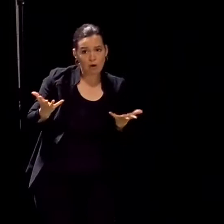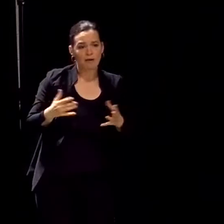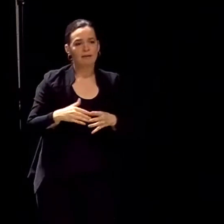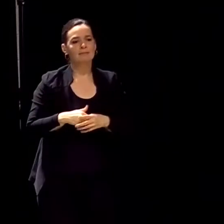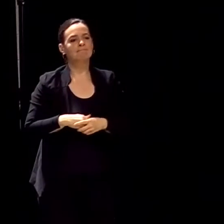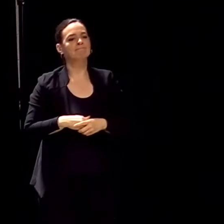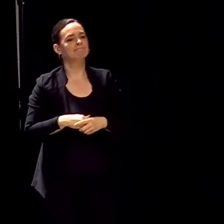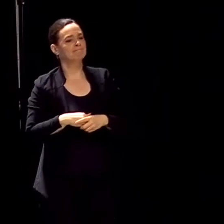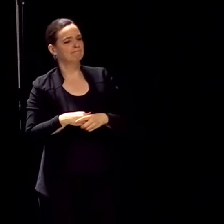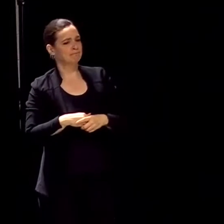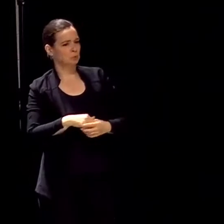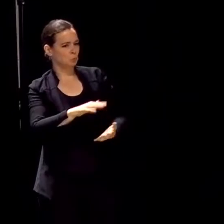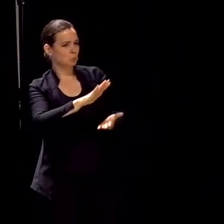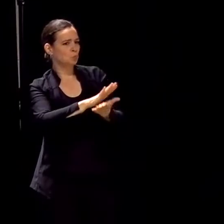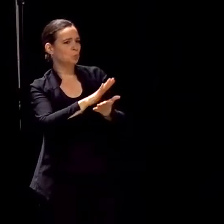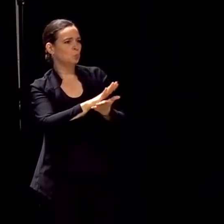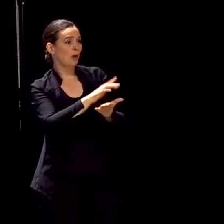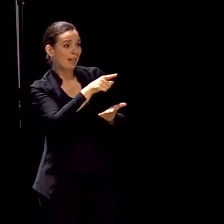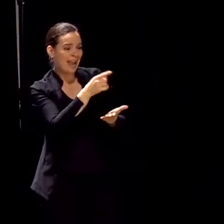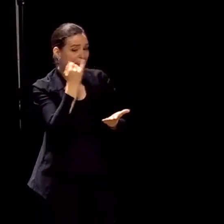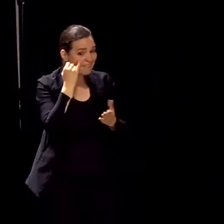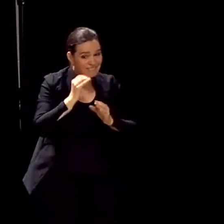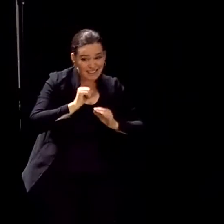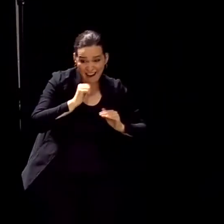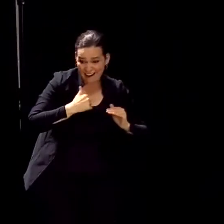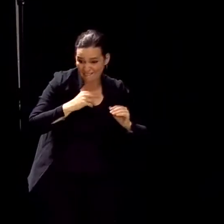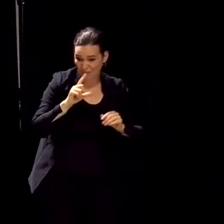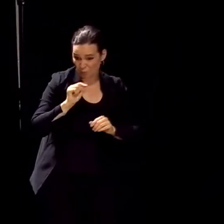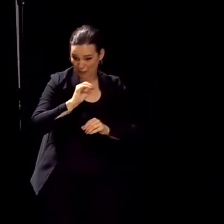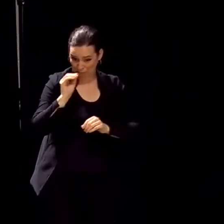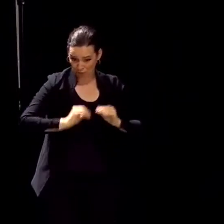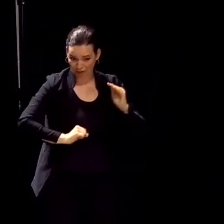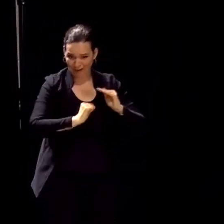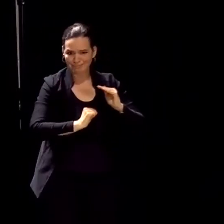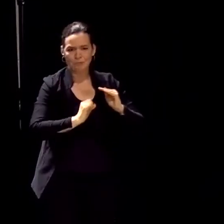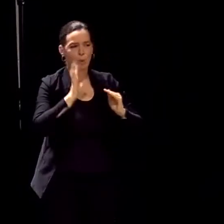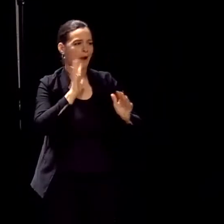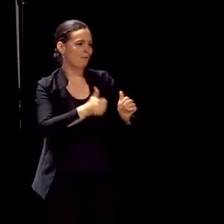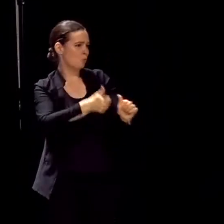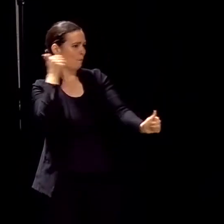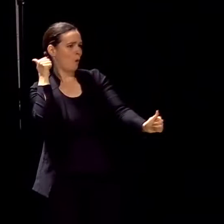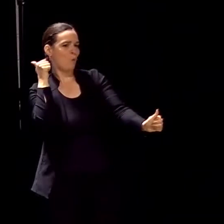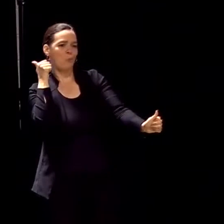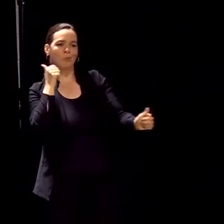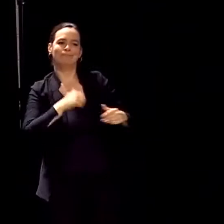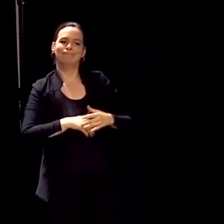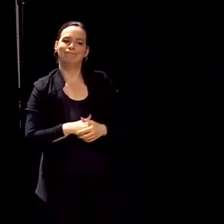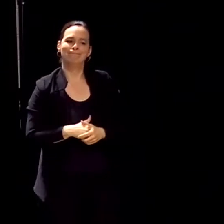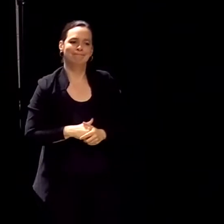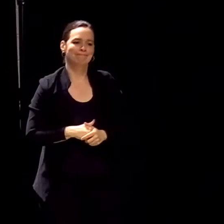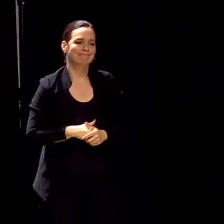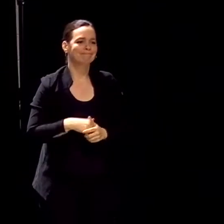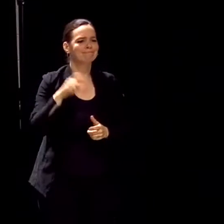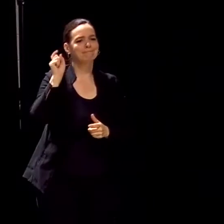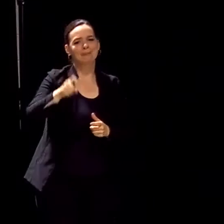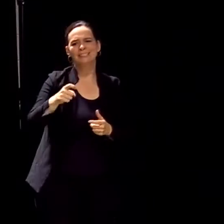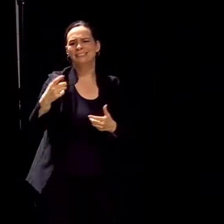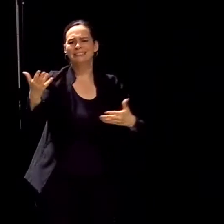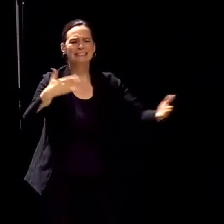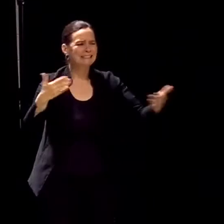the data gets better, and so that's the challenge. So we really need great participation from the